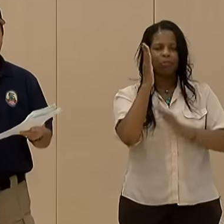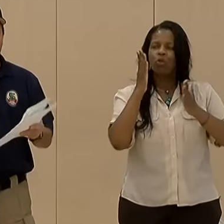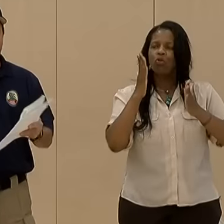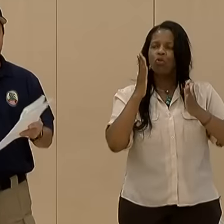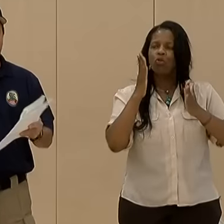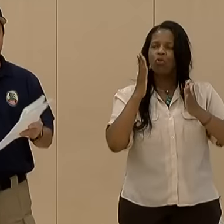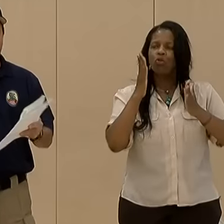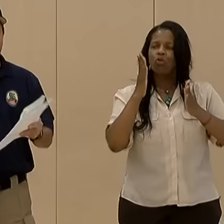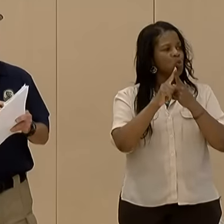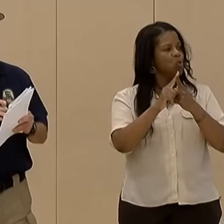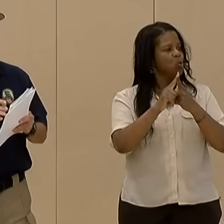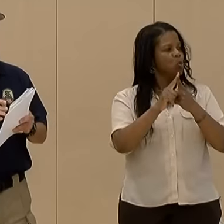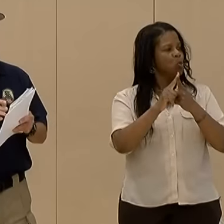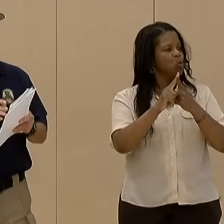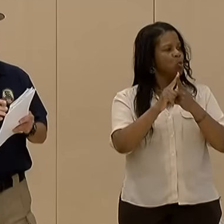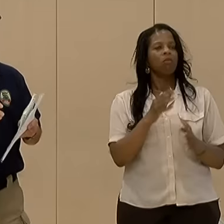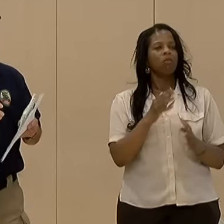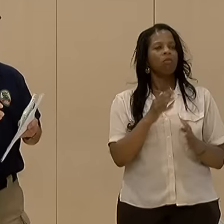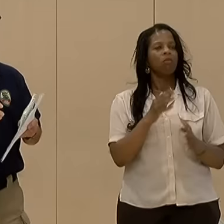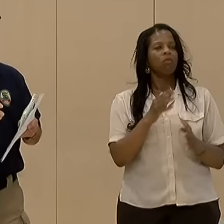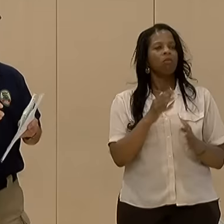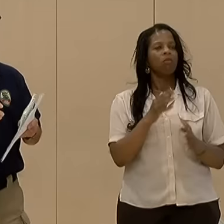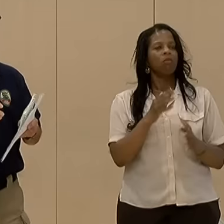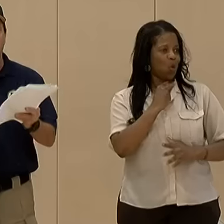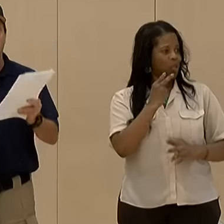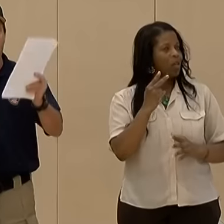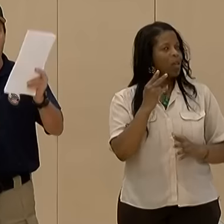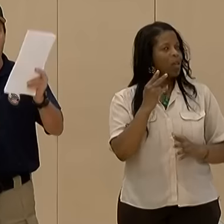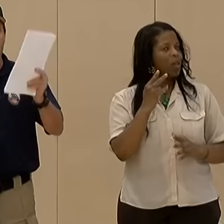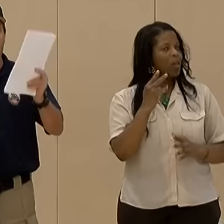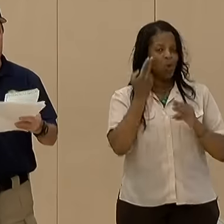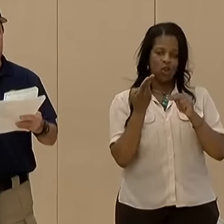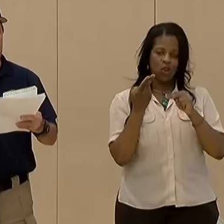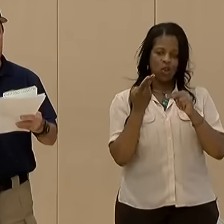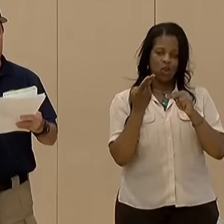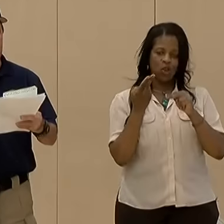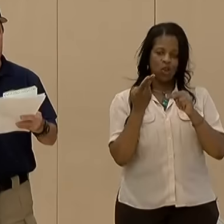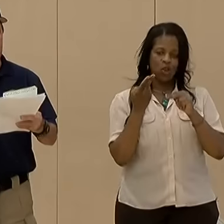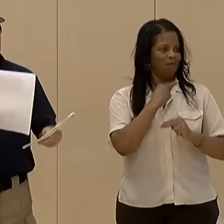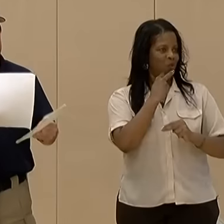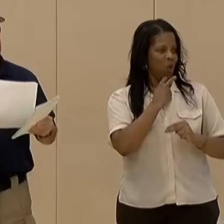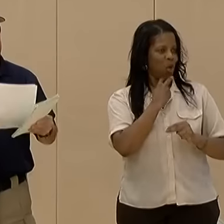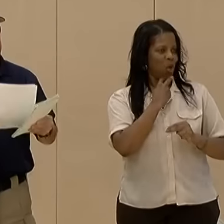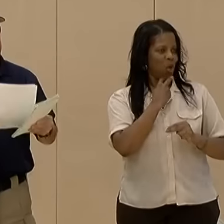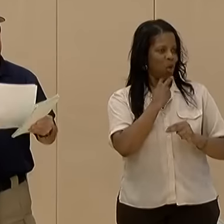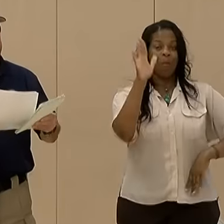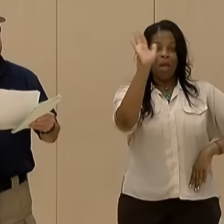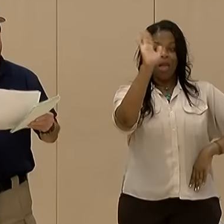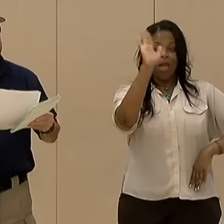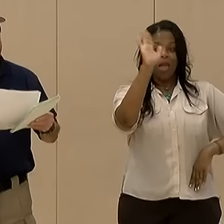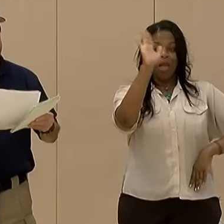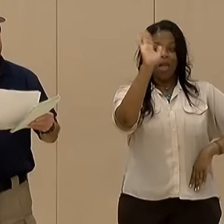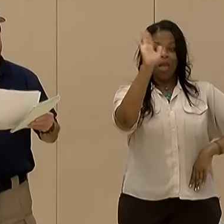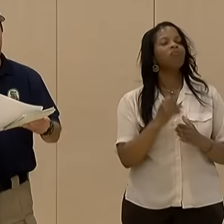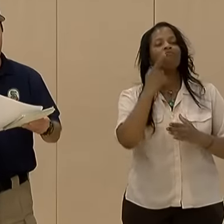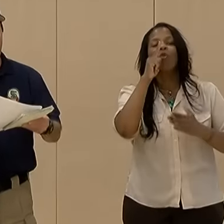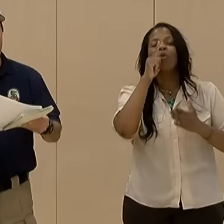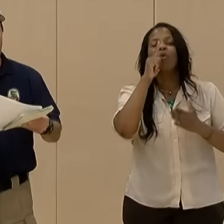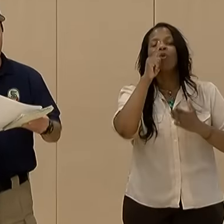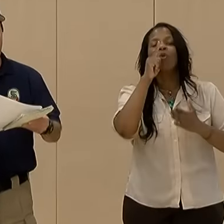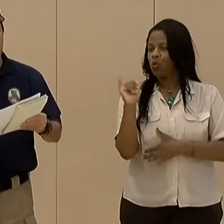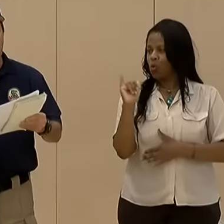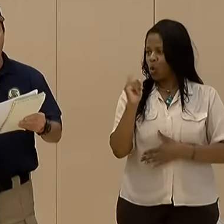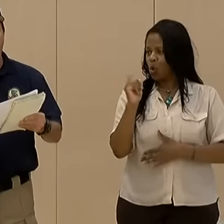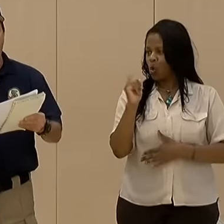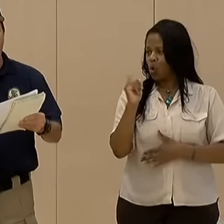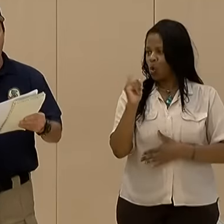and I don't know if we have someone on volume control. If we need some increased volume, I'll just put my hand up and wave for that. I